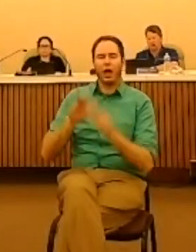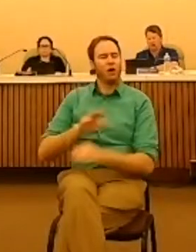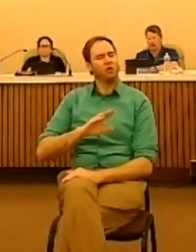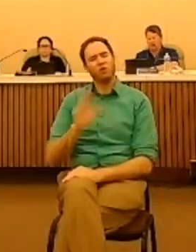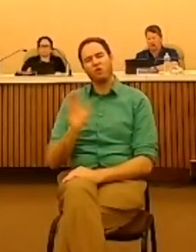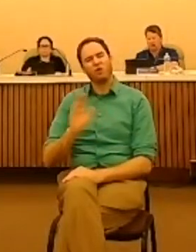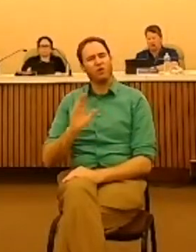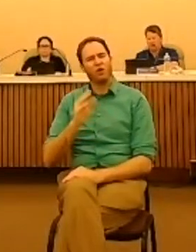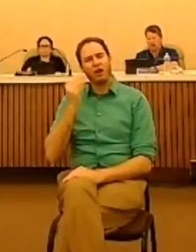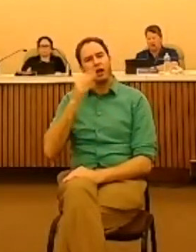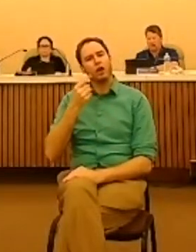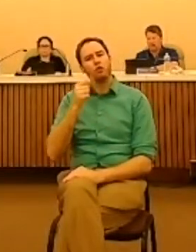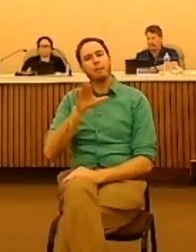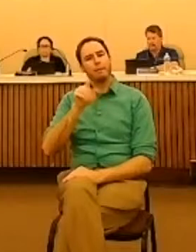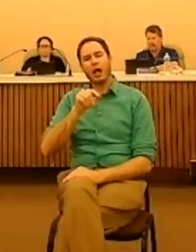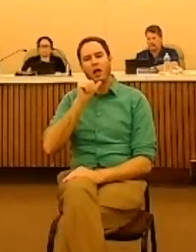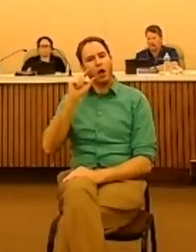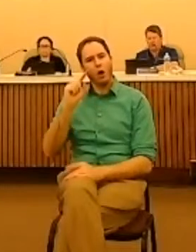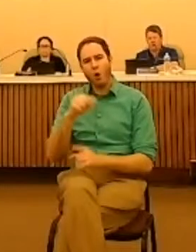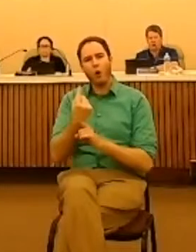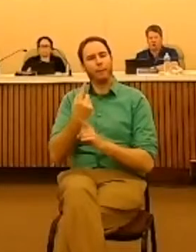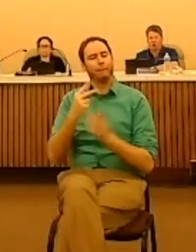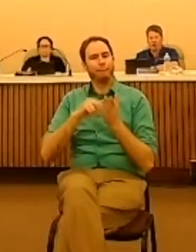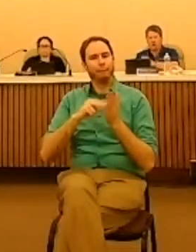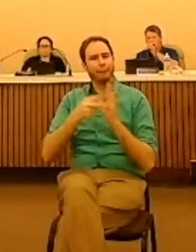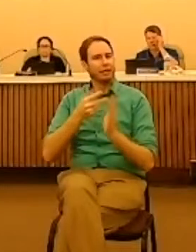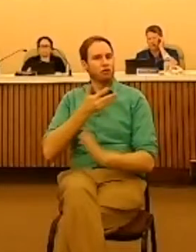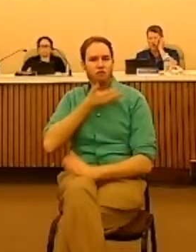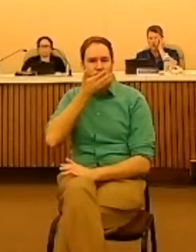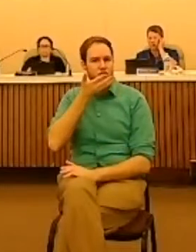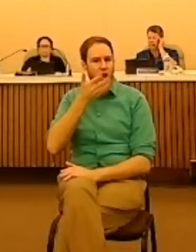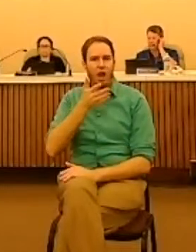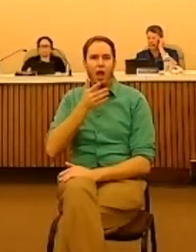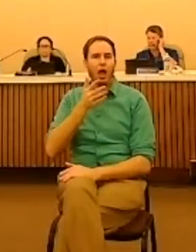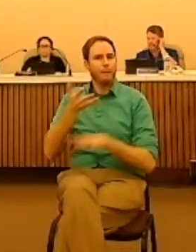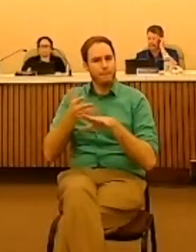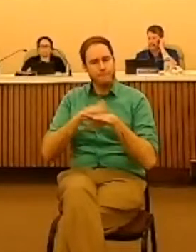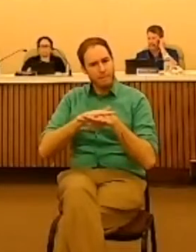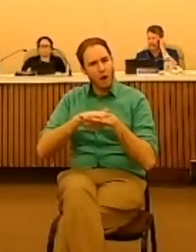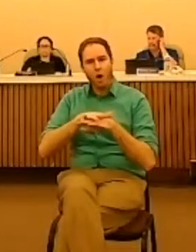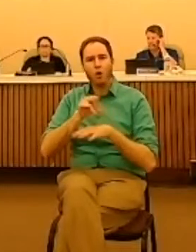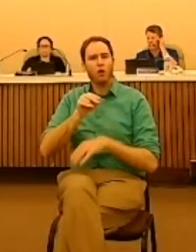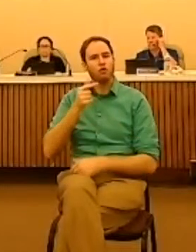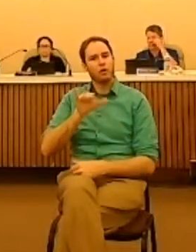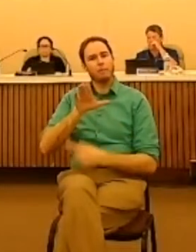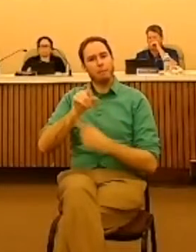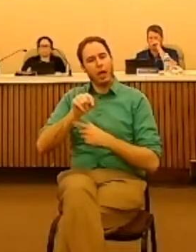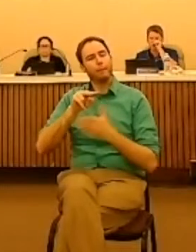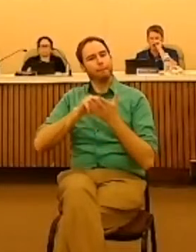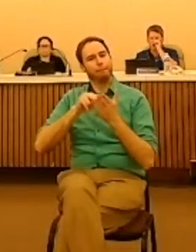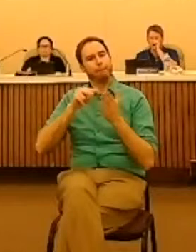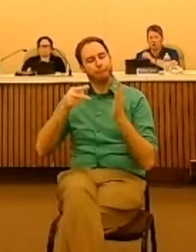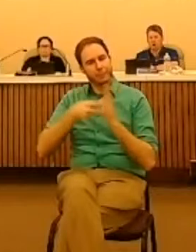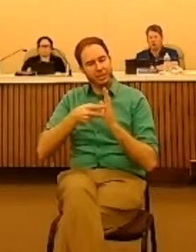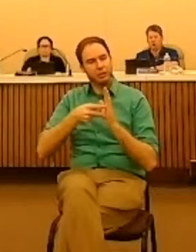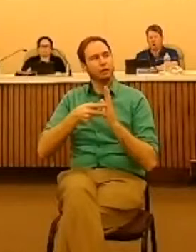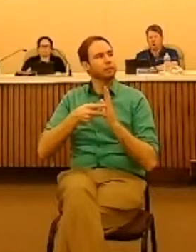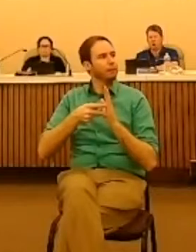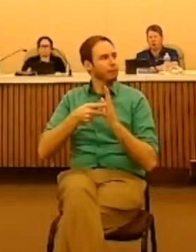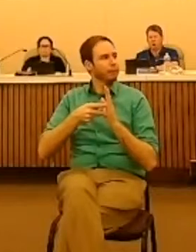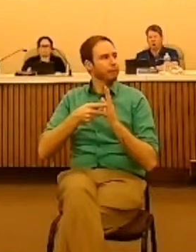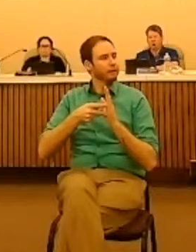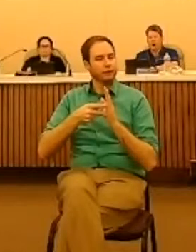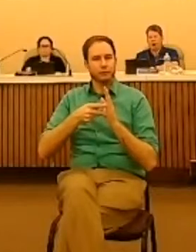just so you know, green belt doesn't always necessarily mean grass mowed. Green belt just means